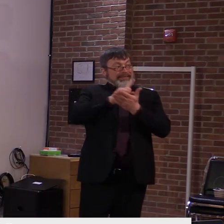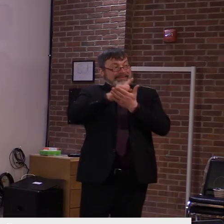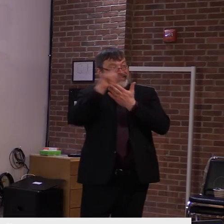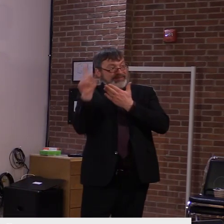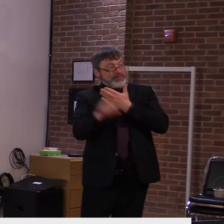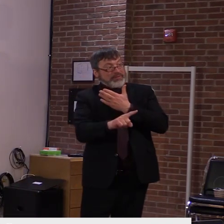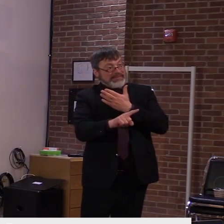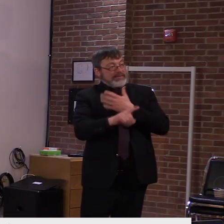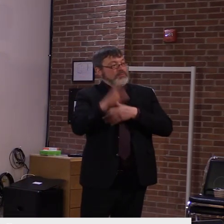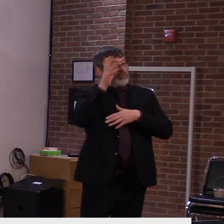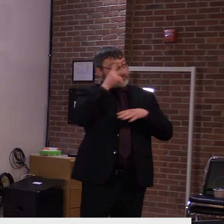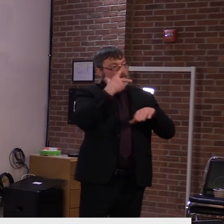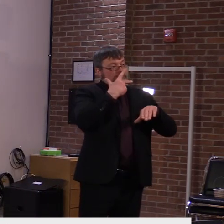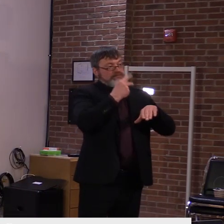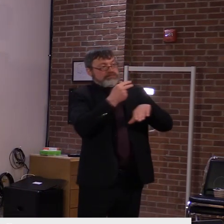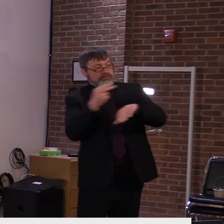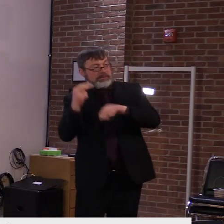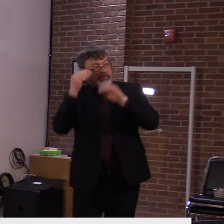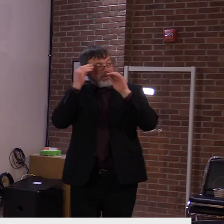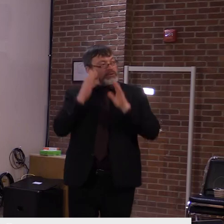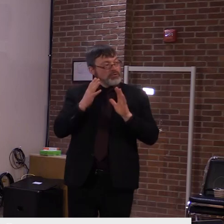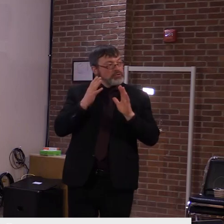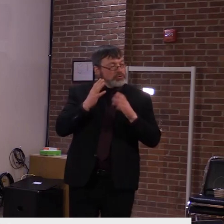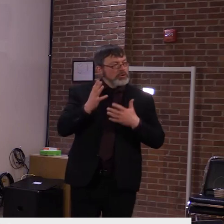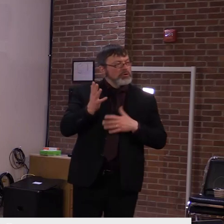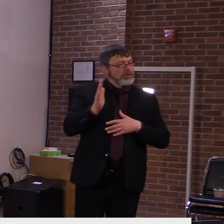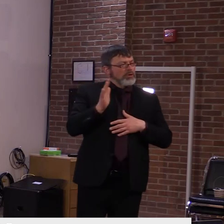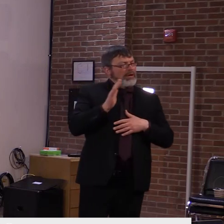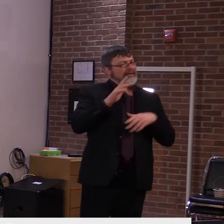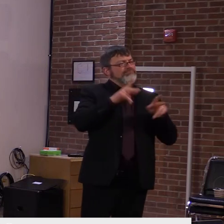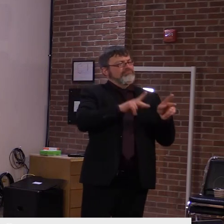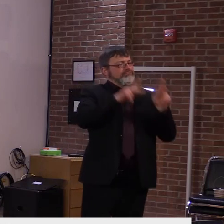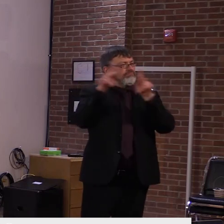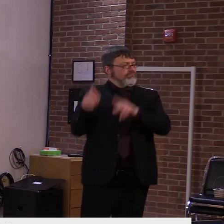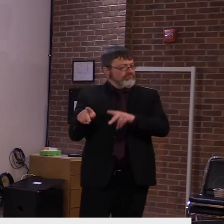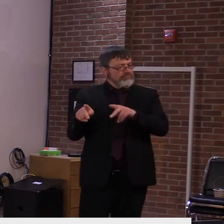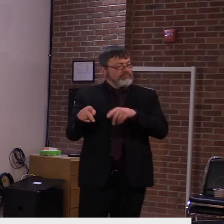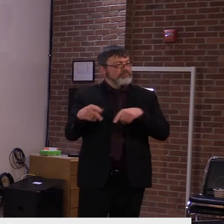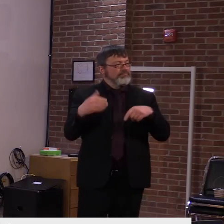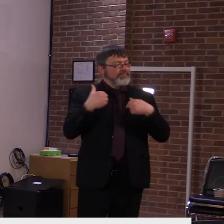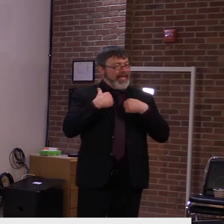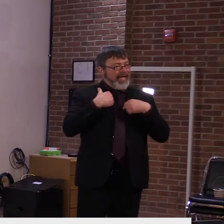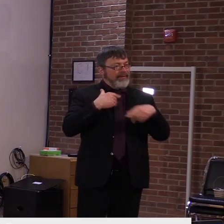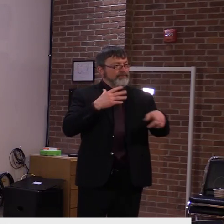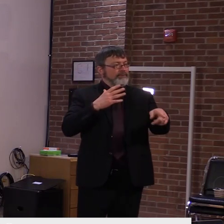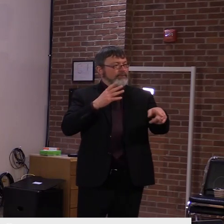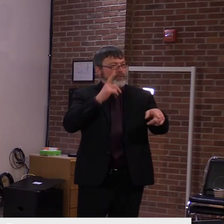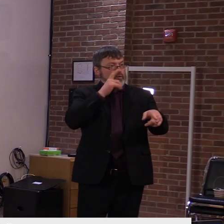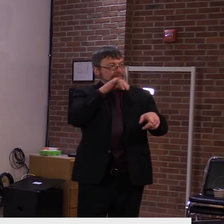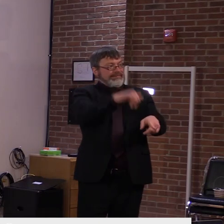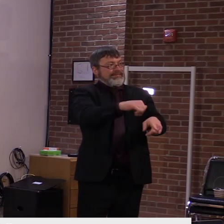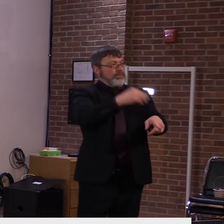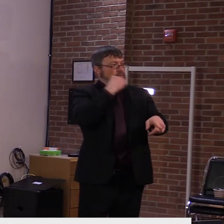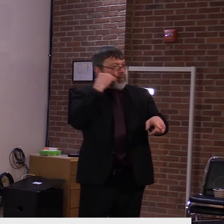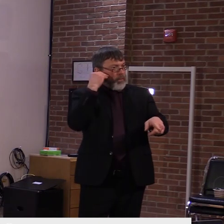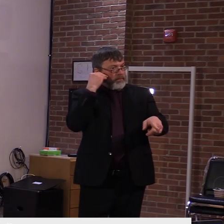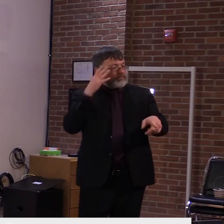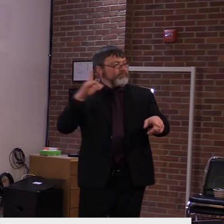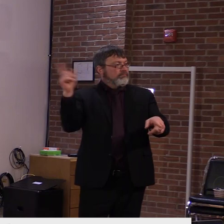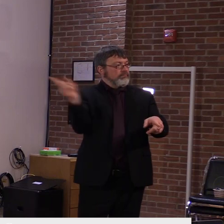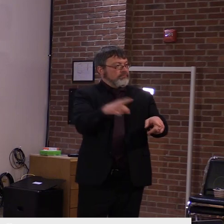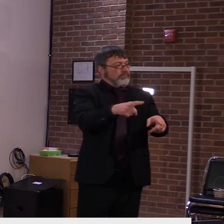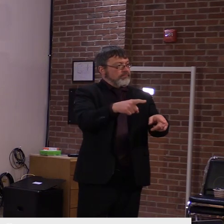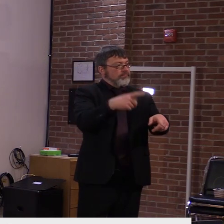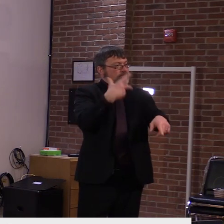pattern follow for the home child care folks as well, where people that they might call upon to be a substitute to fill in for themselves if they are sick